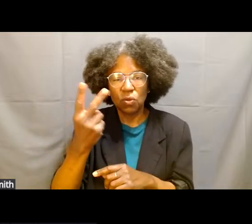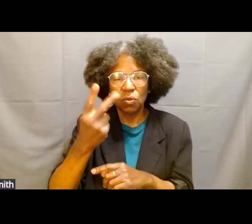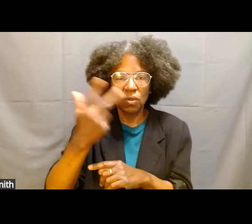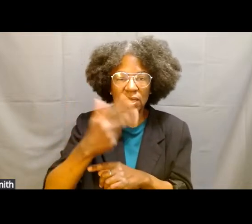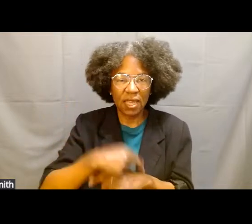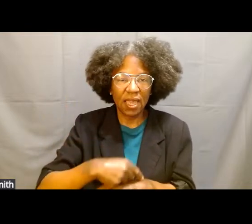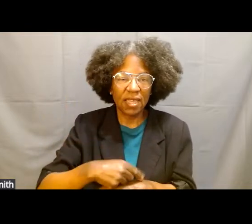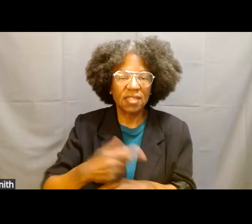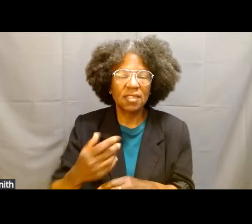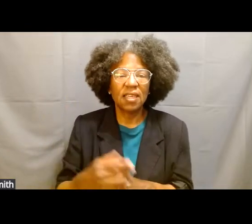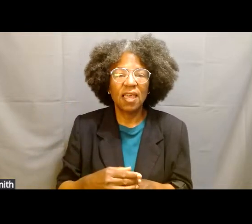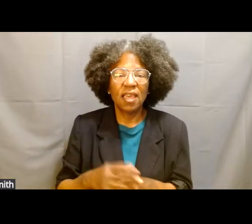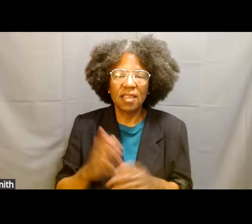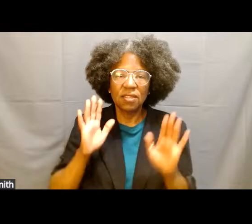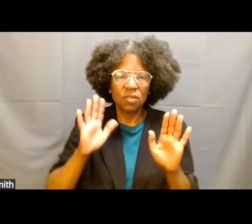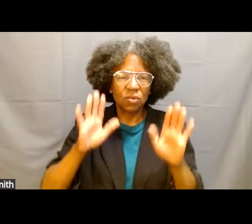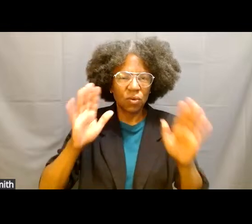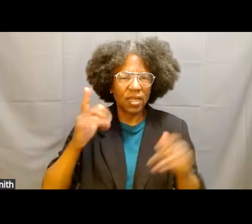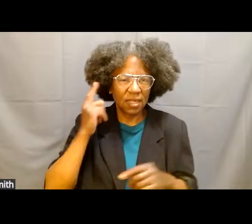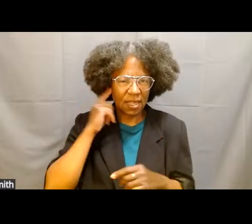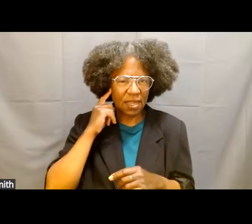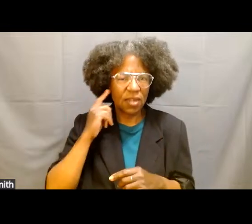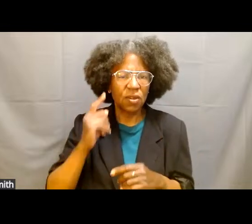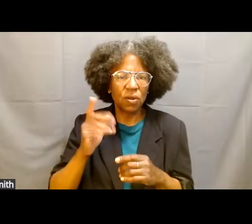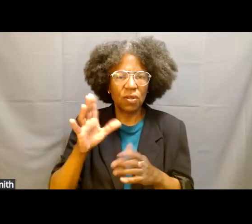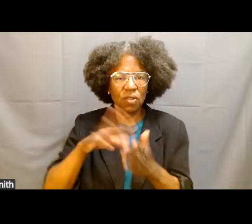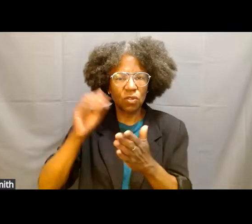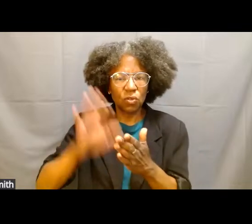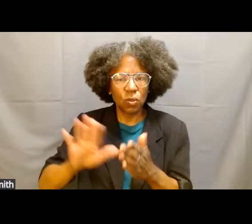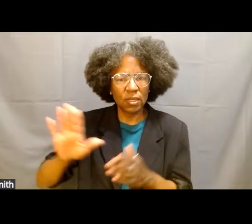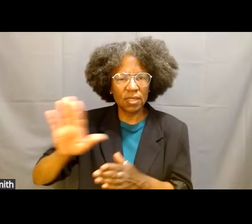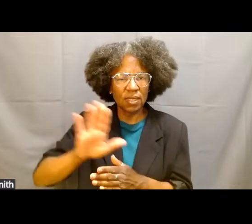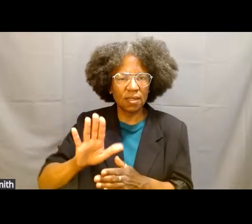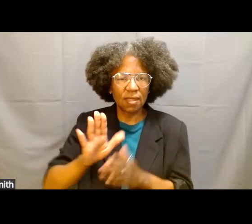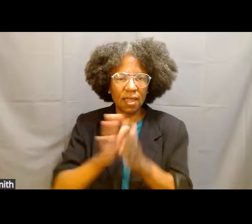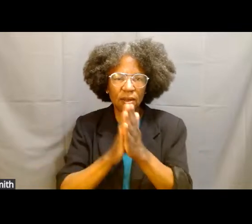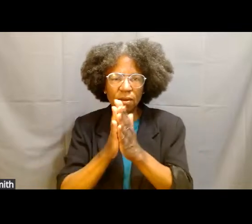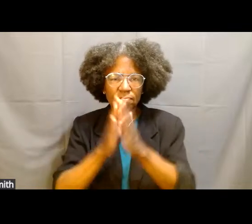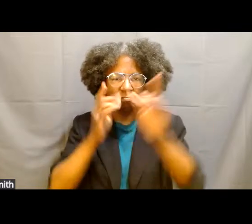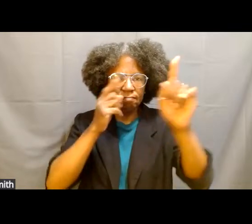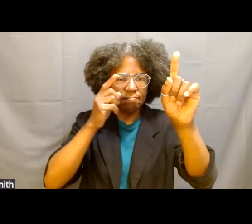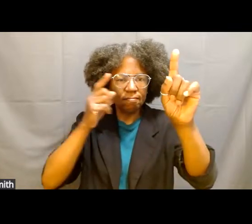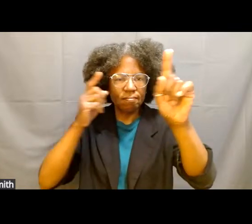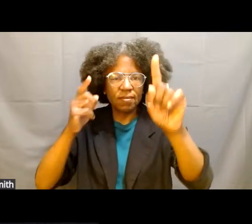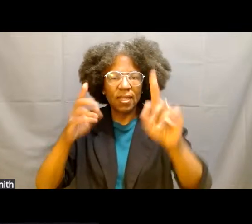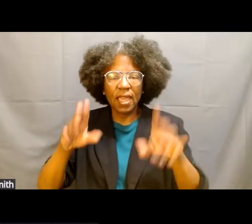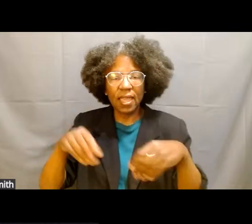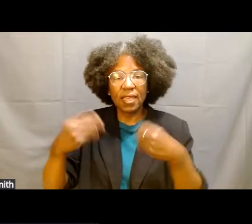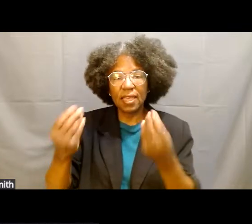to hear the aspirations of the students and give them some advice on